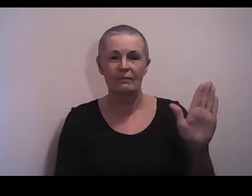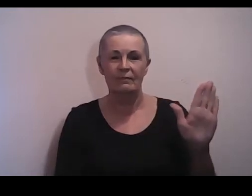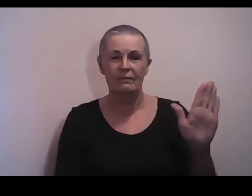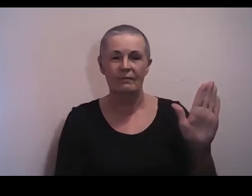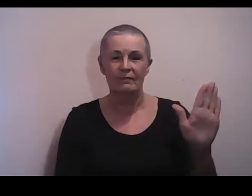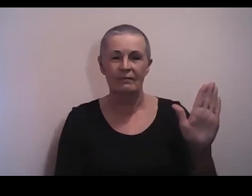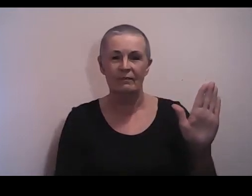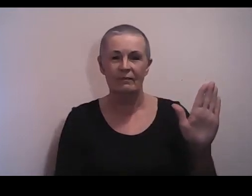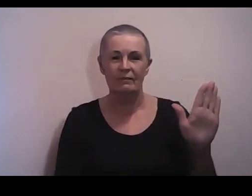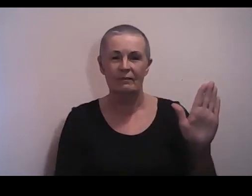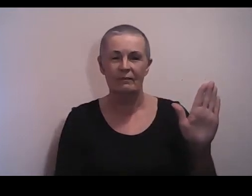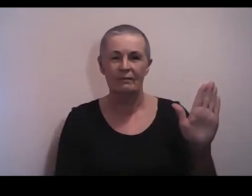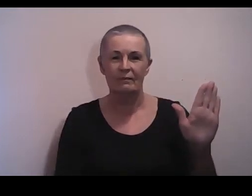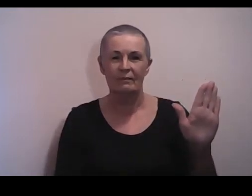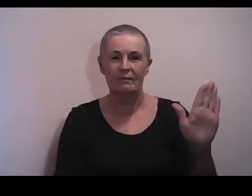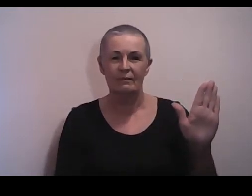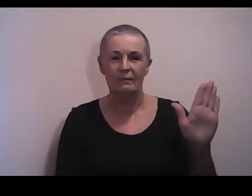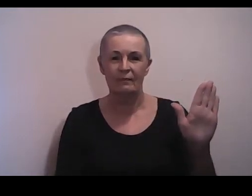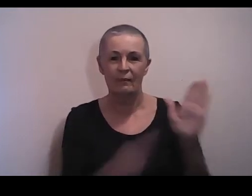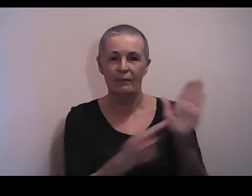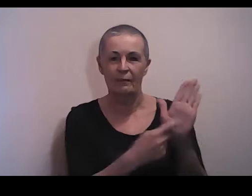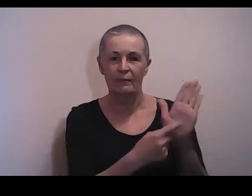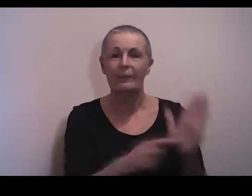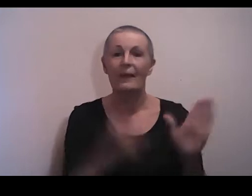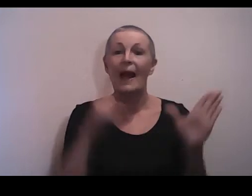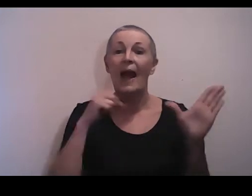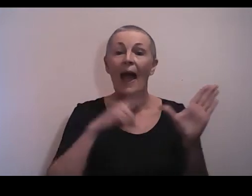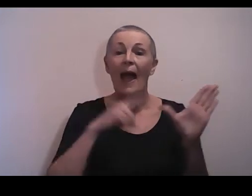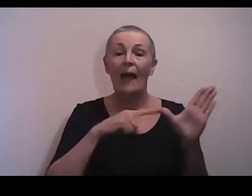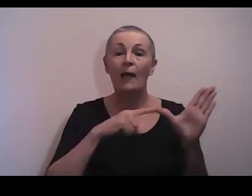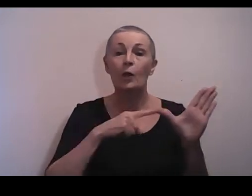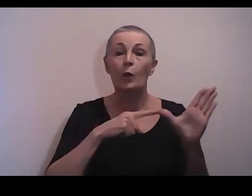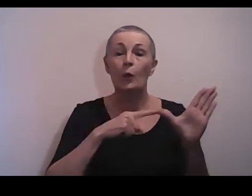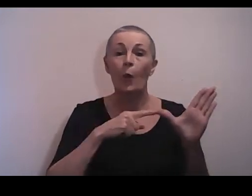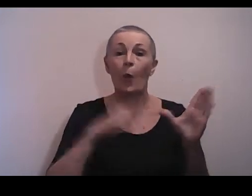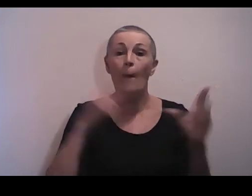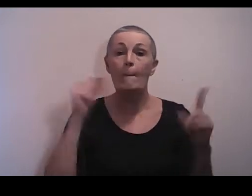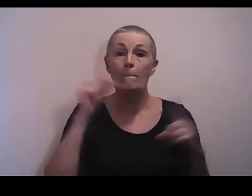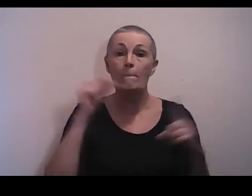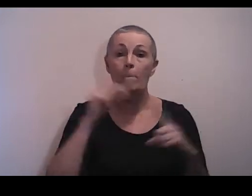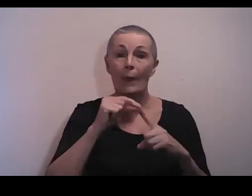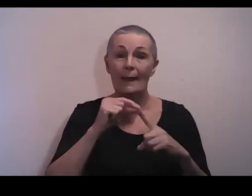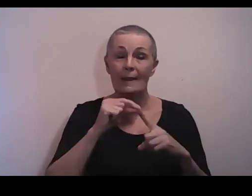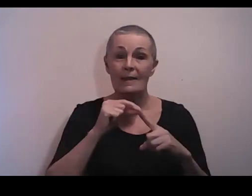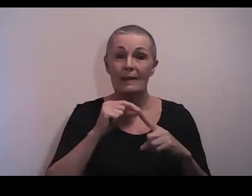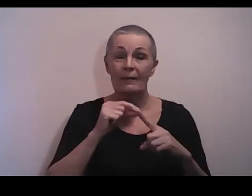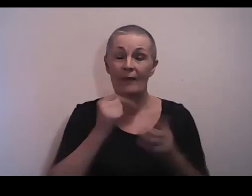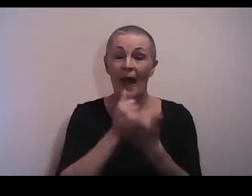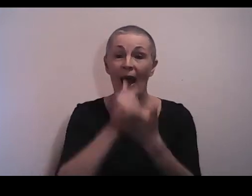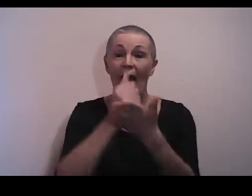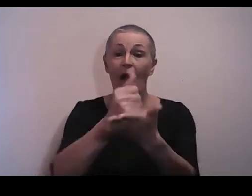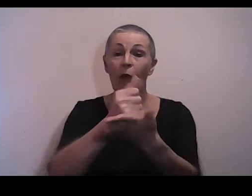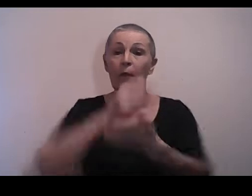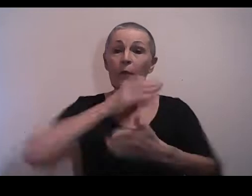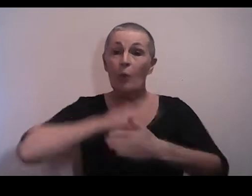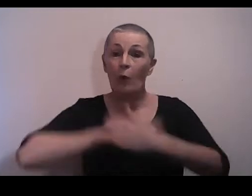you have 2 acupoints which help to keep you calm. So if you get a little